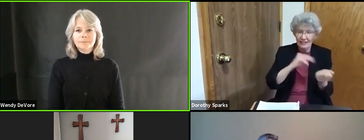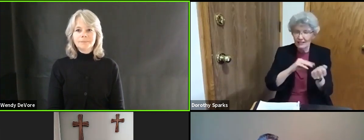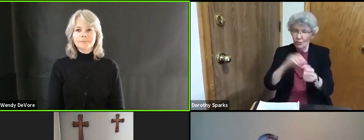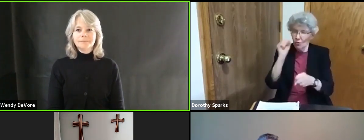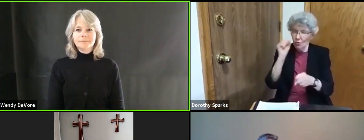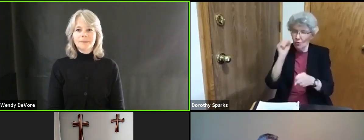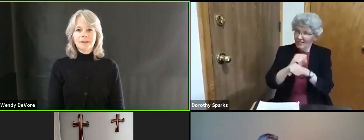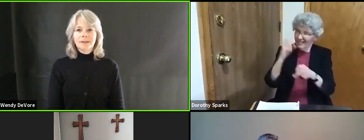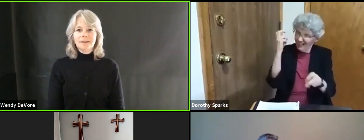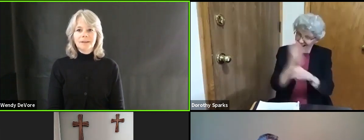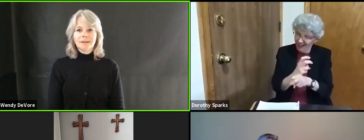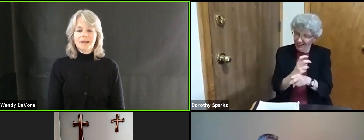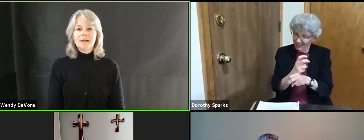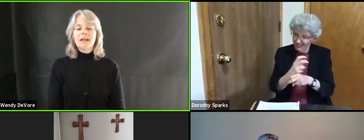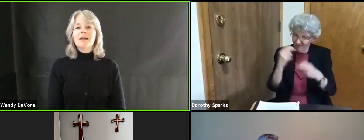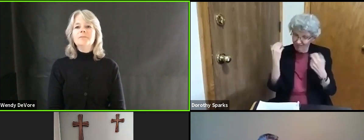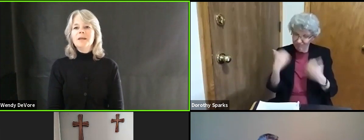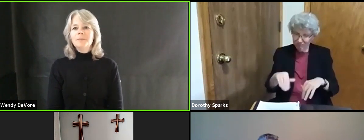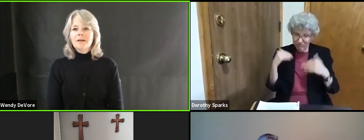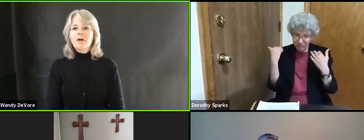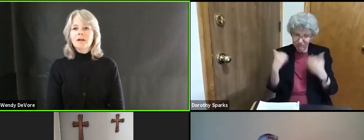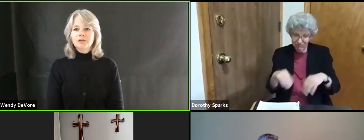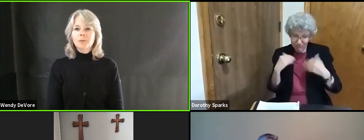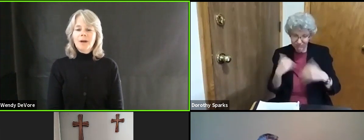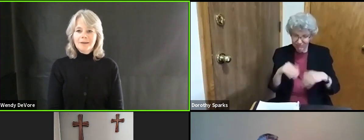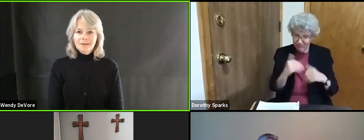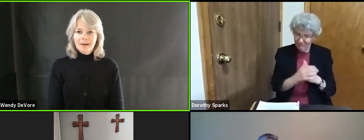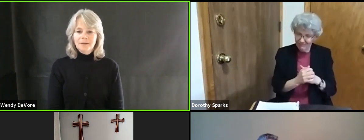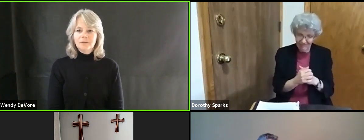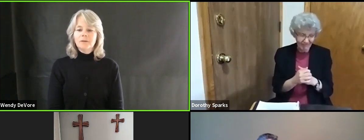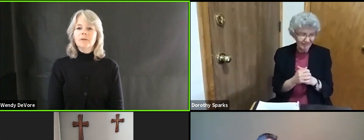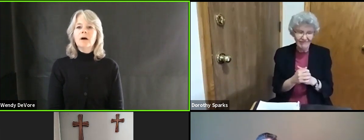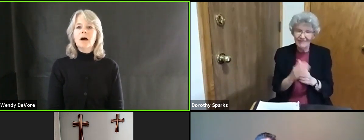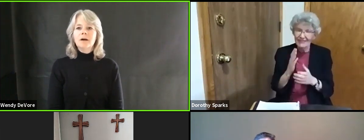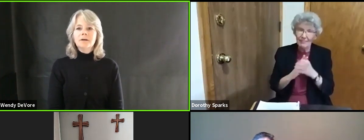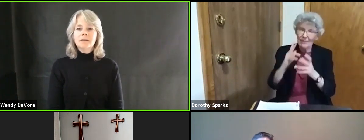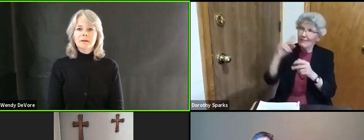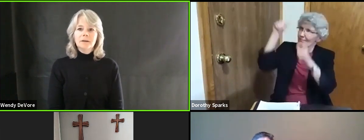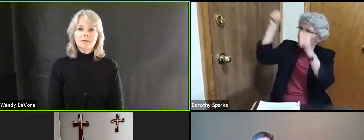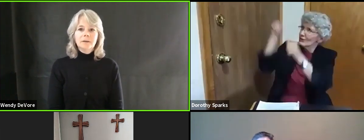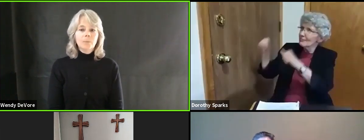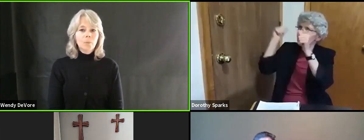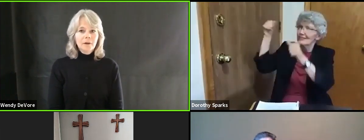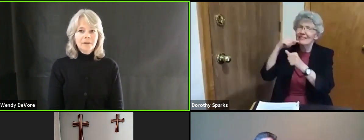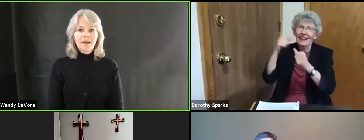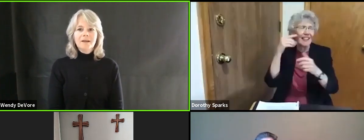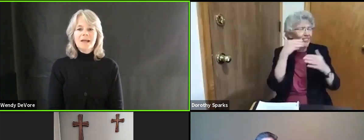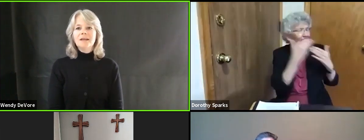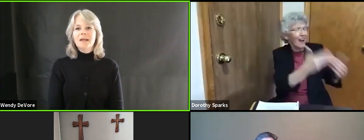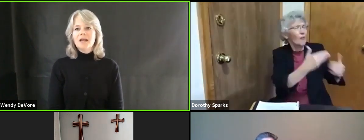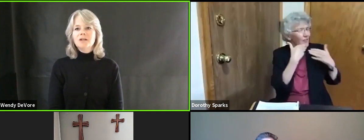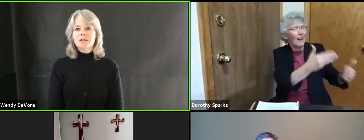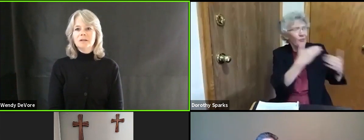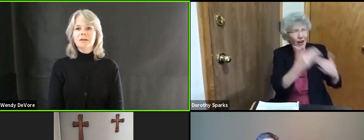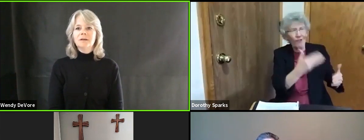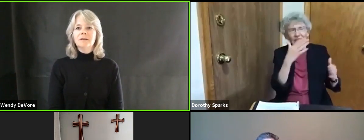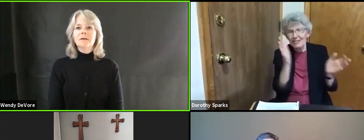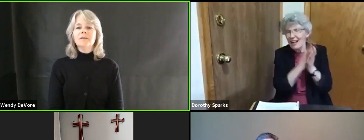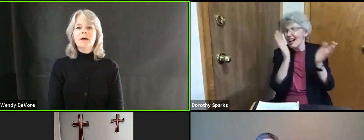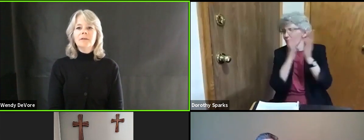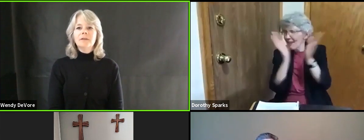home. And a lot of people have also recognized the hard work and